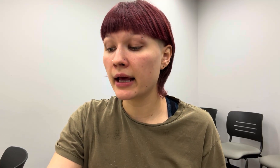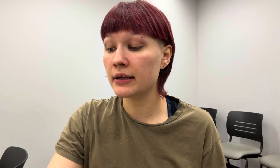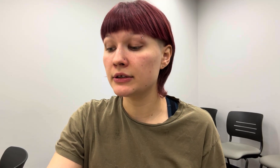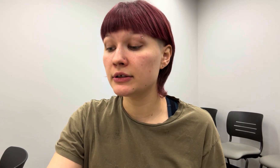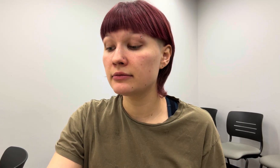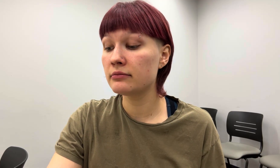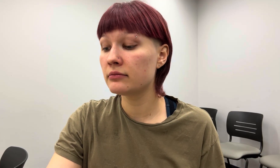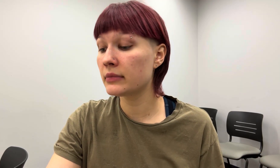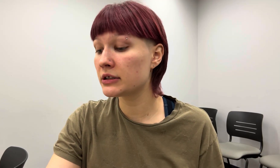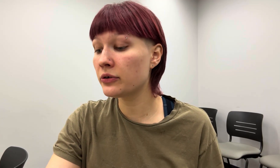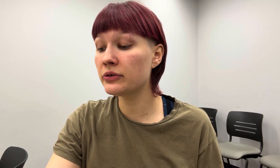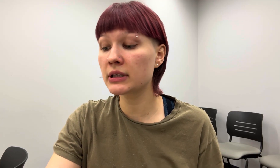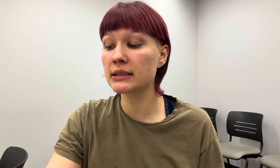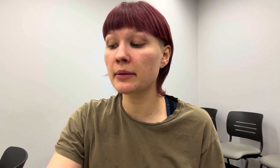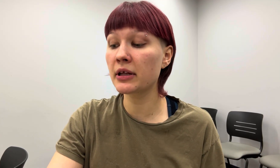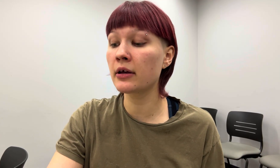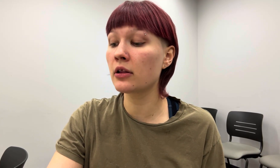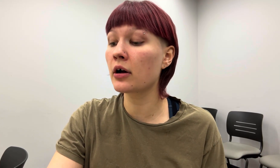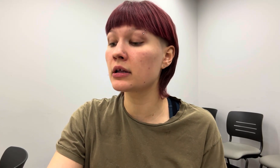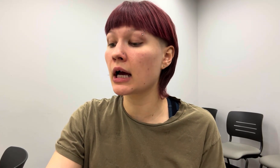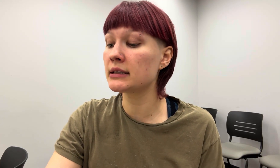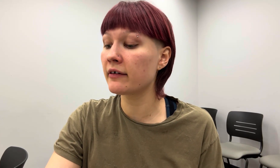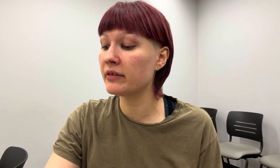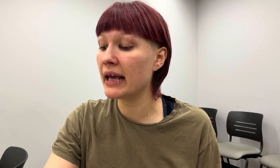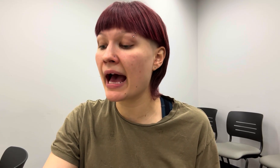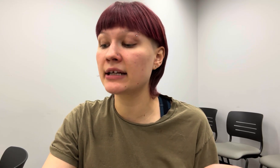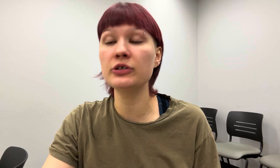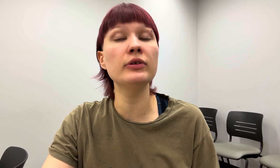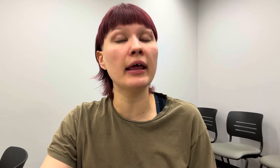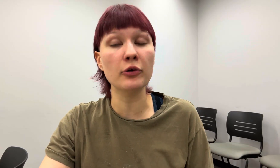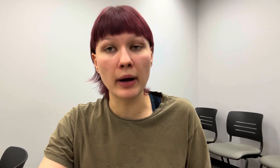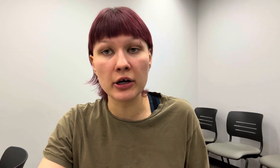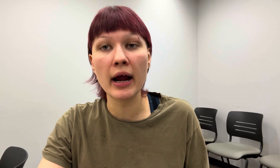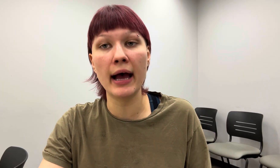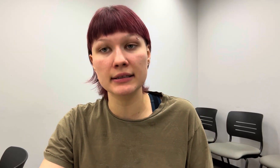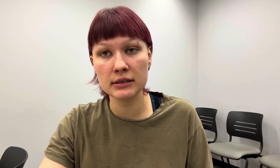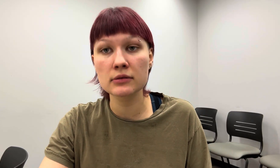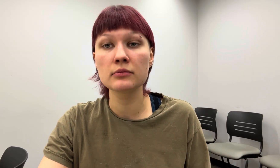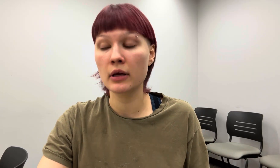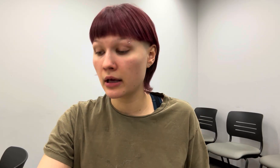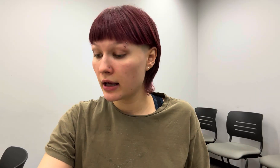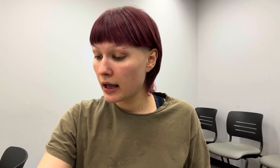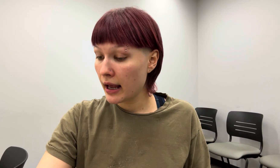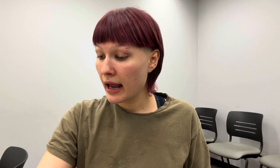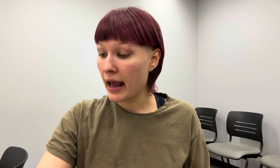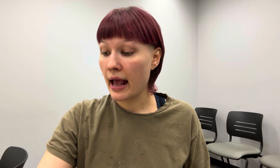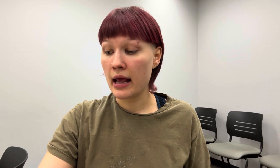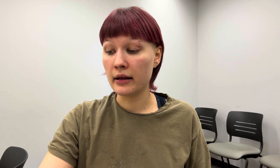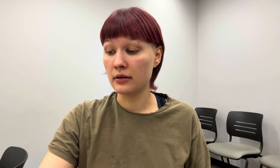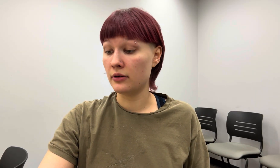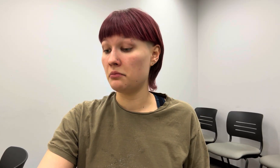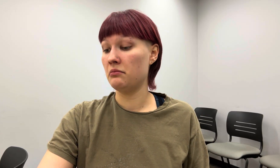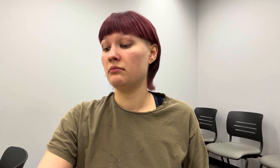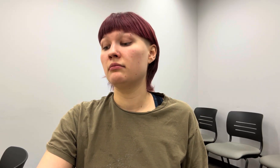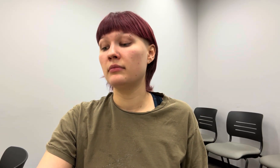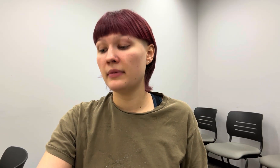And Antonio said something along the lines of the attitude that the writer has. And